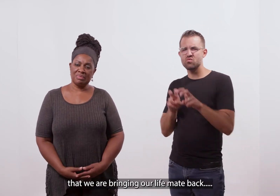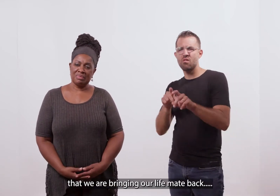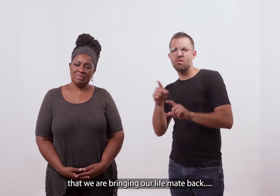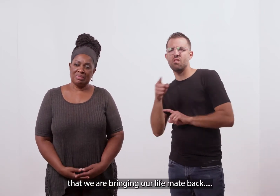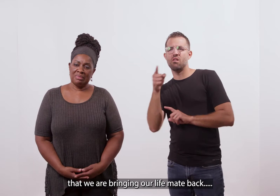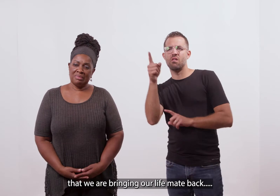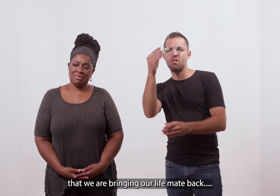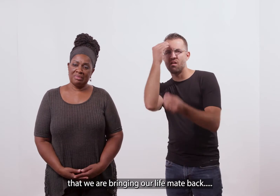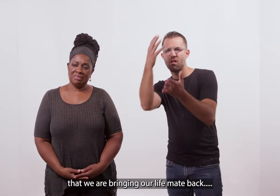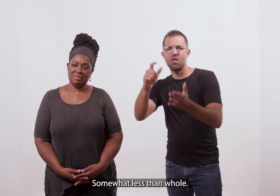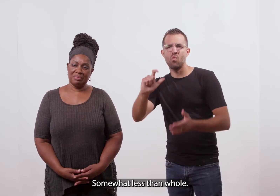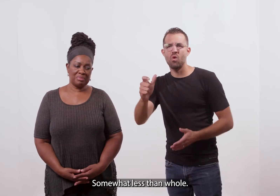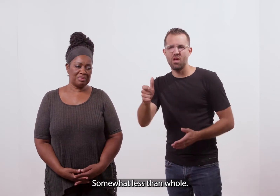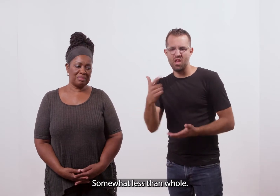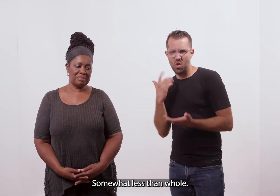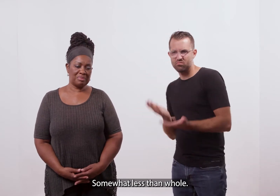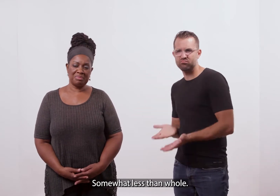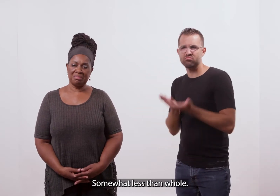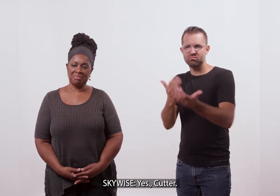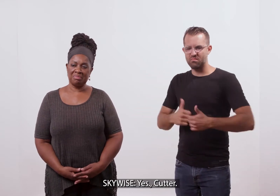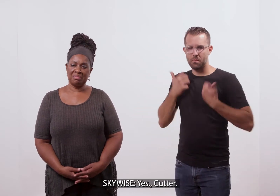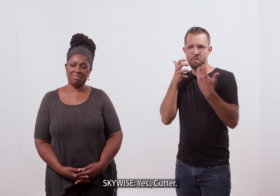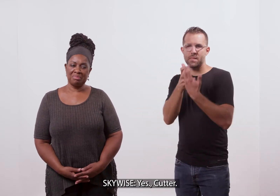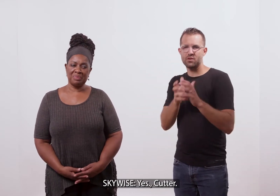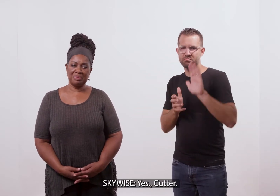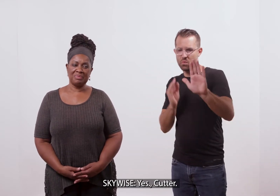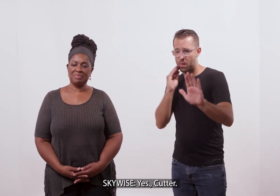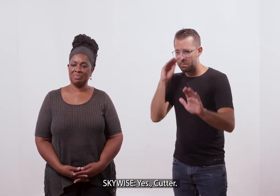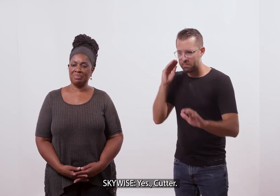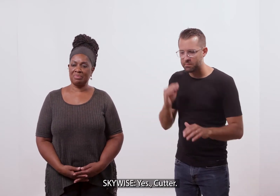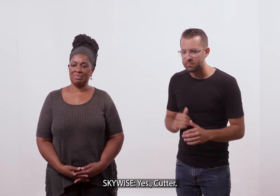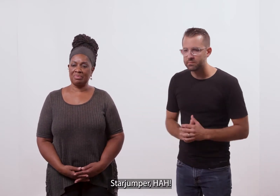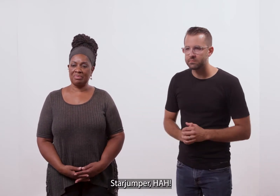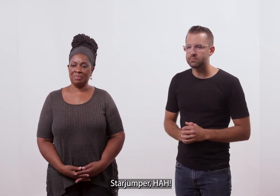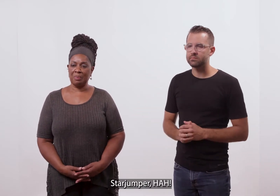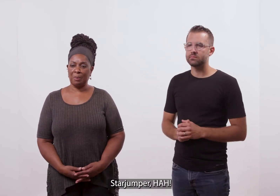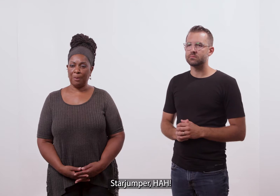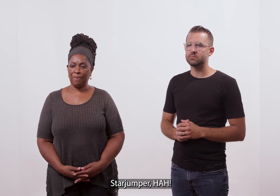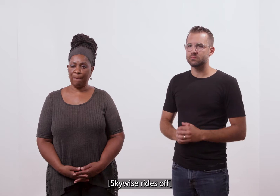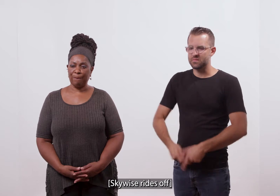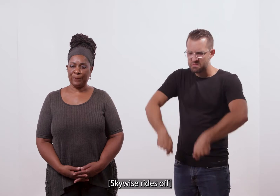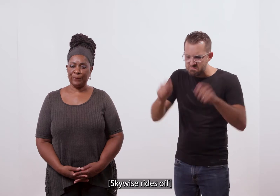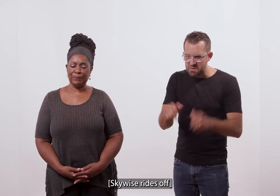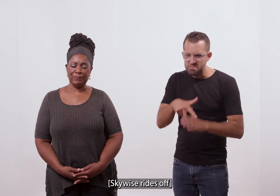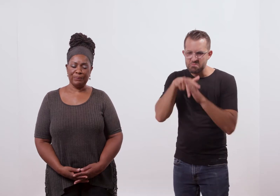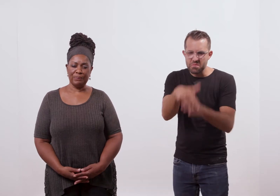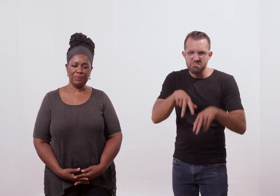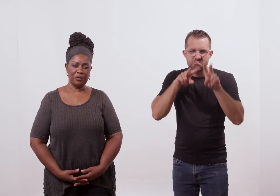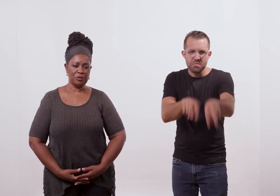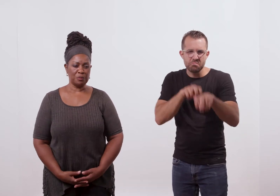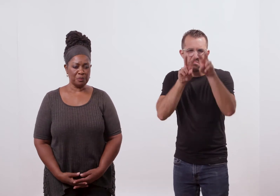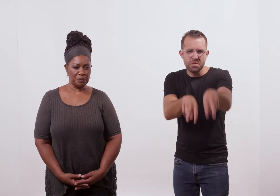back. Somewhat less than whole. Yes, Cutter. Star Jumper. Yeah!